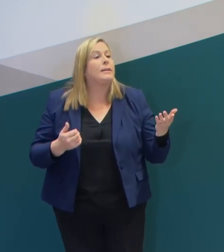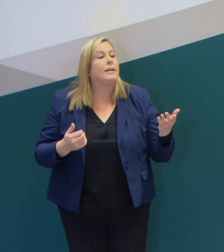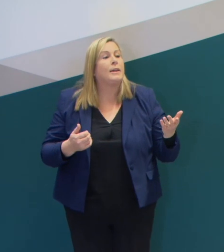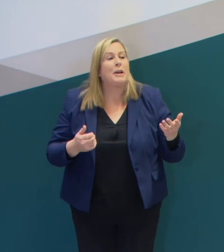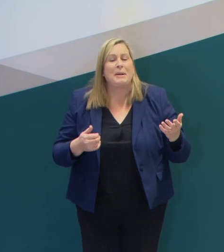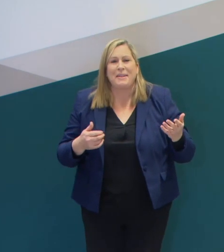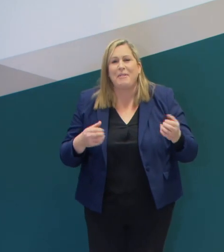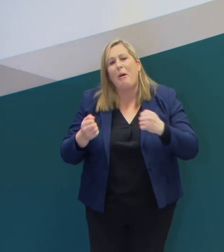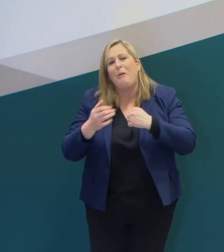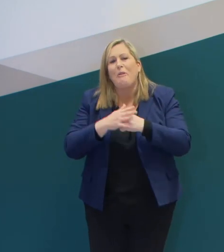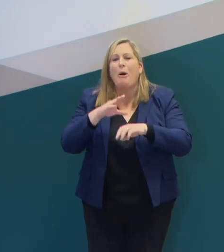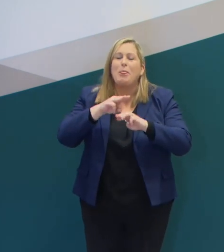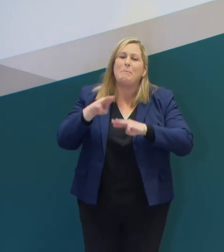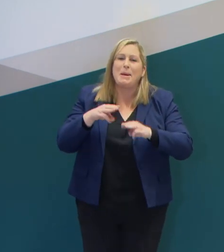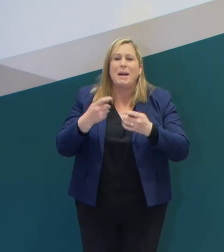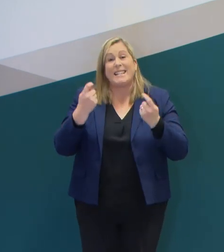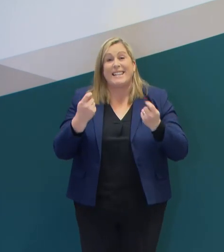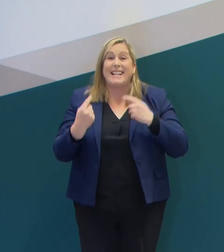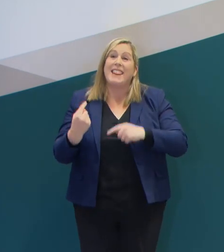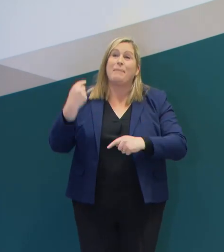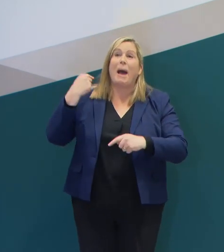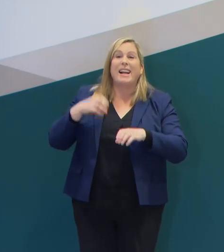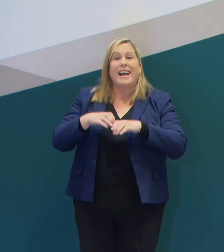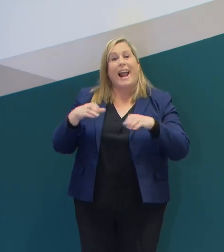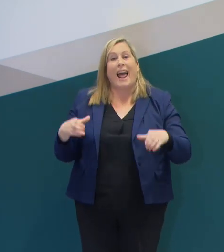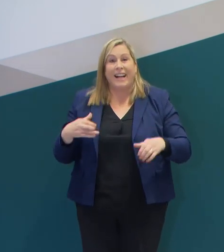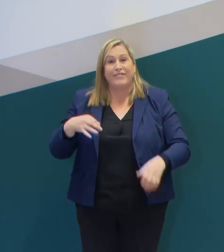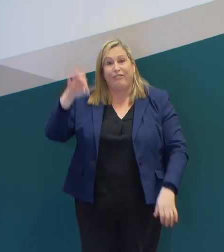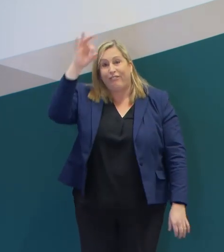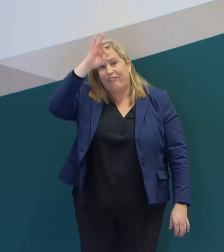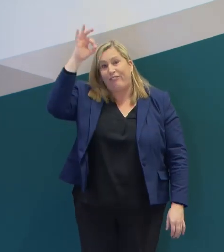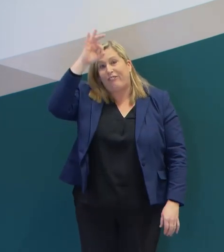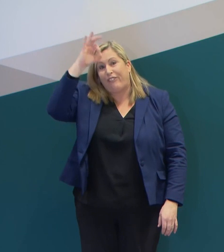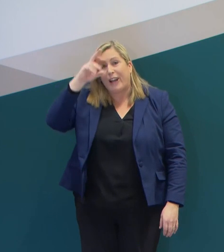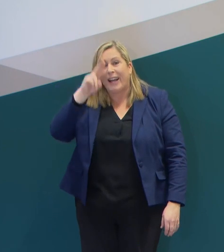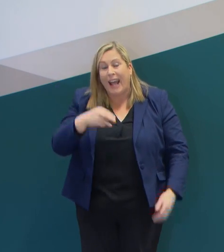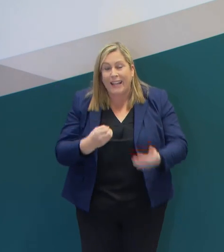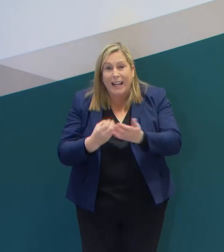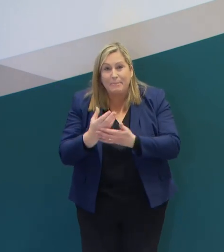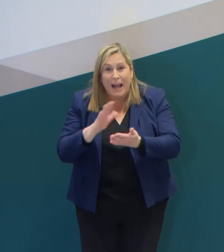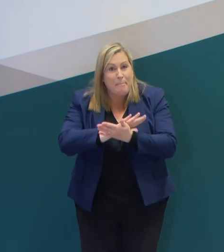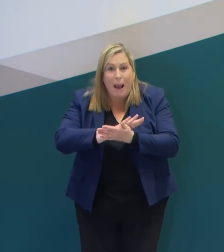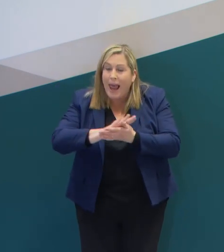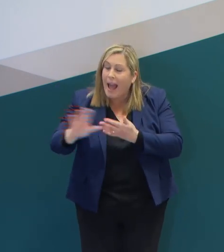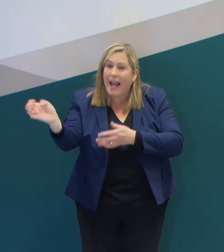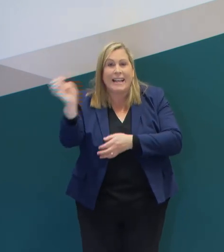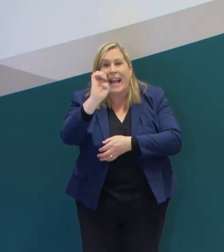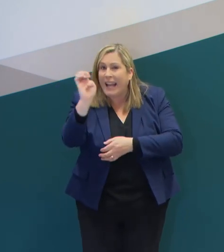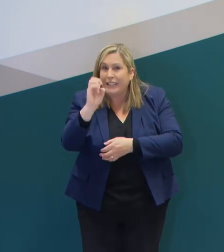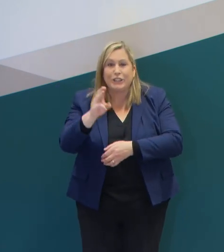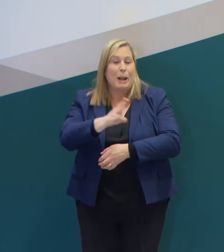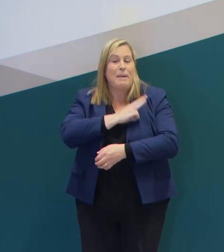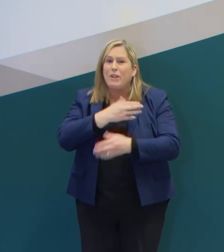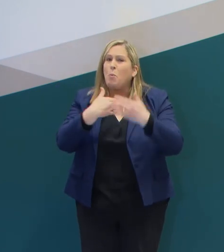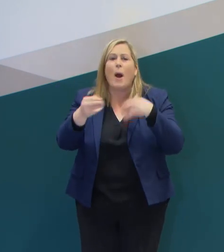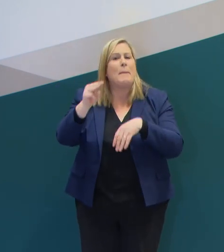explain as clearly as, would you explain as clearly as possible, language-wise, what changing the case definition